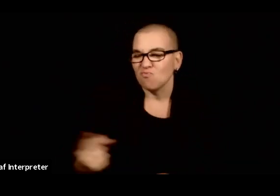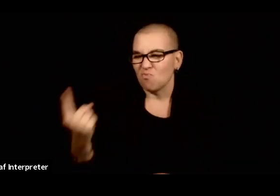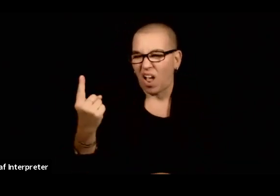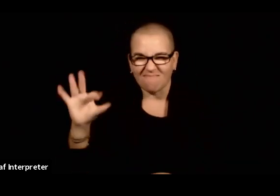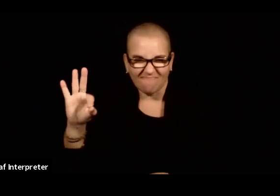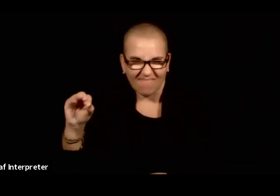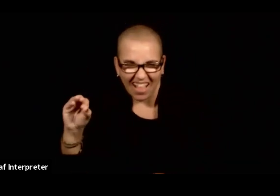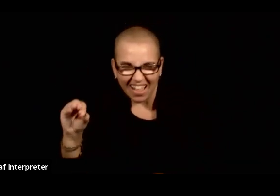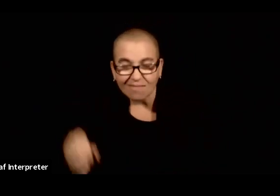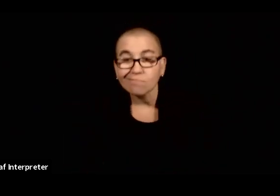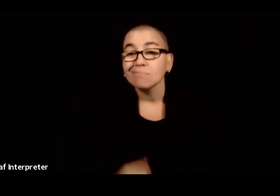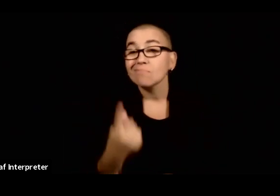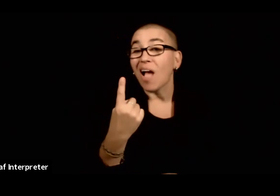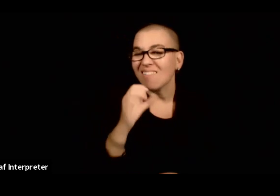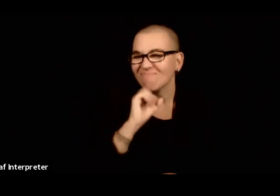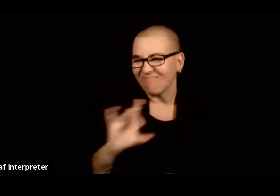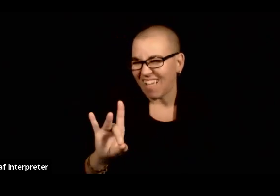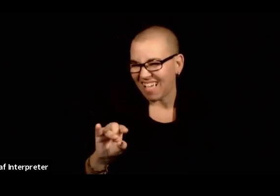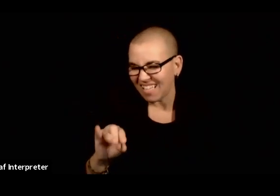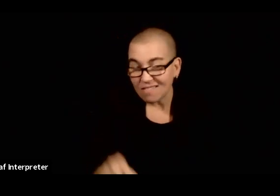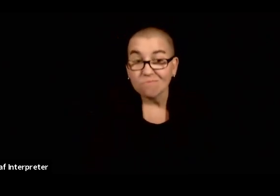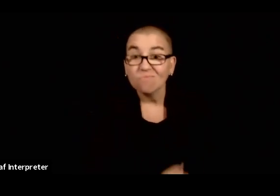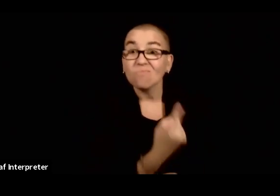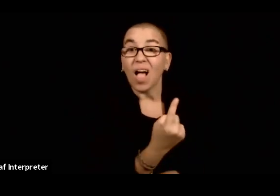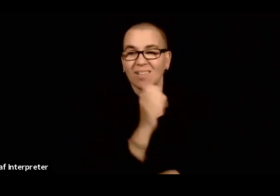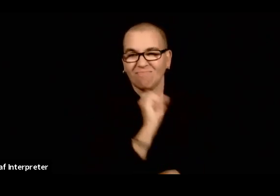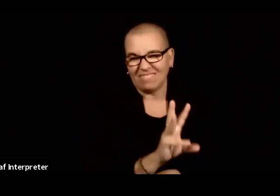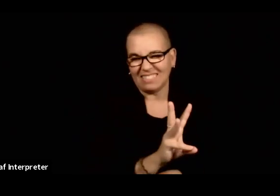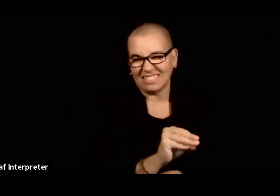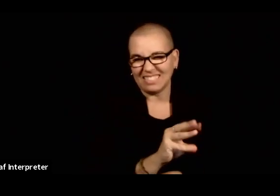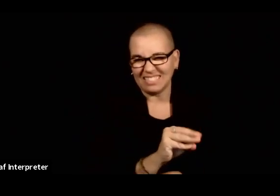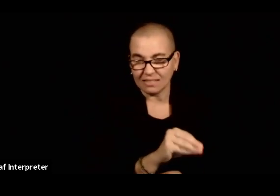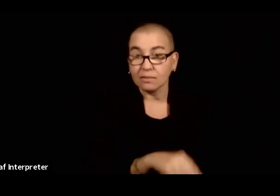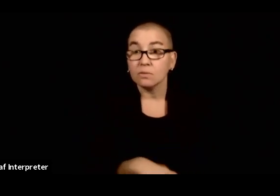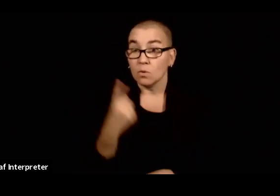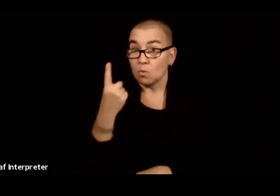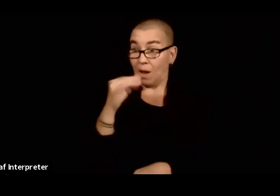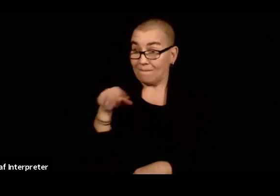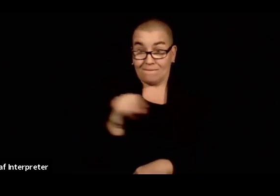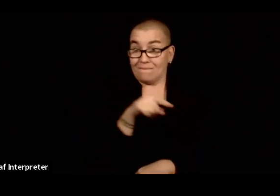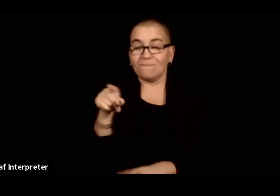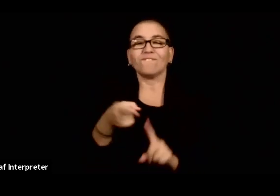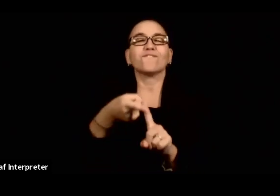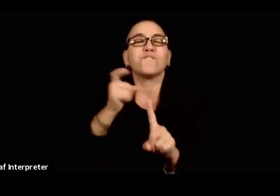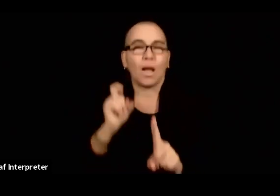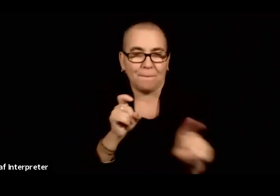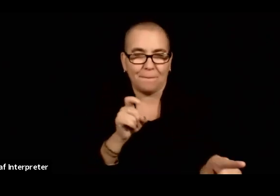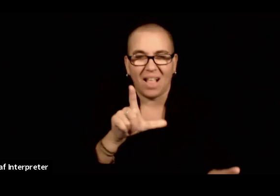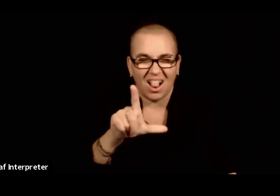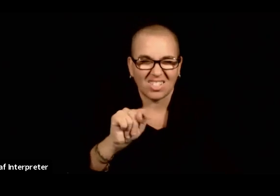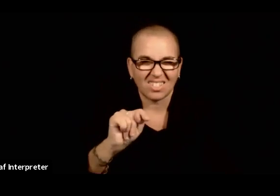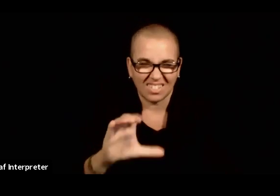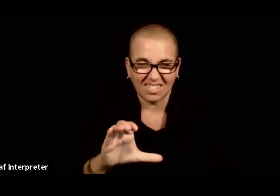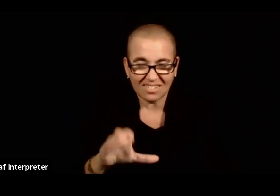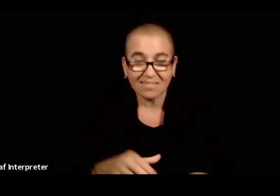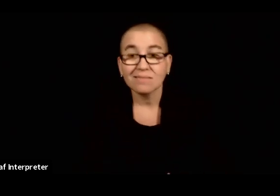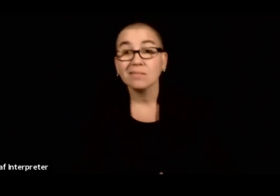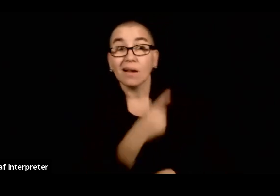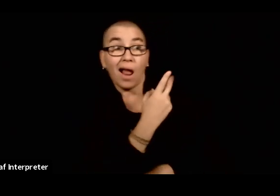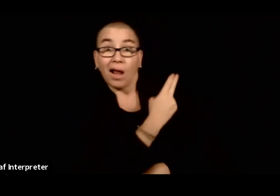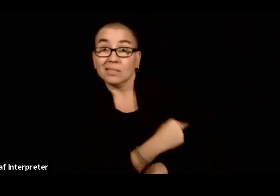facility. On Sunday, there were 320 patients in the hospital, 159 of them in